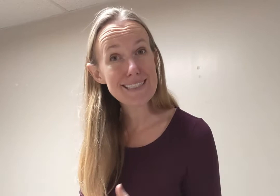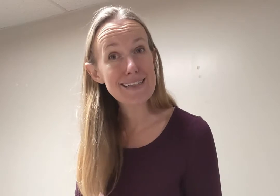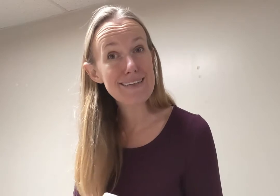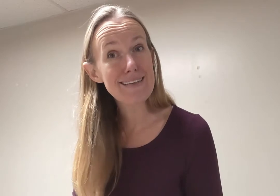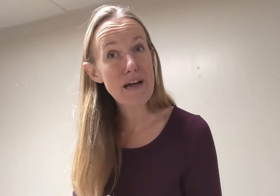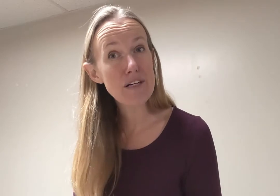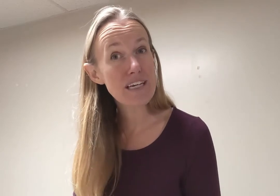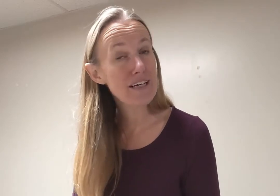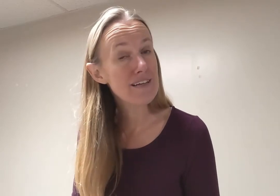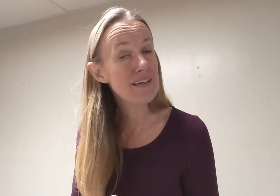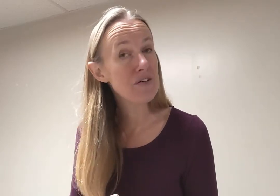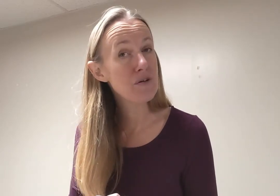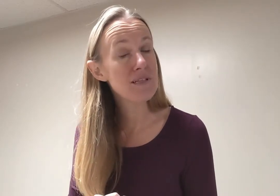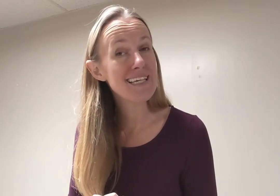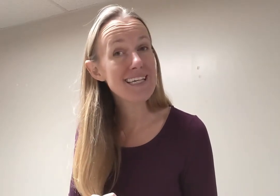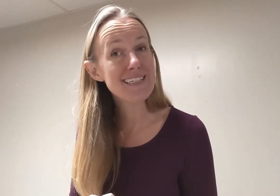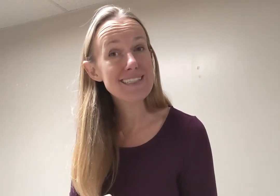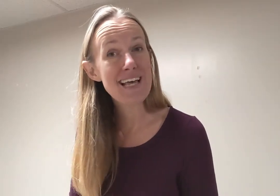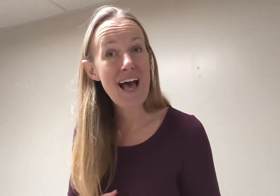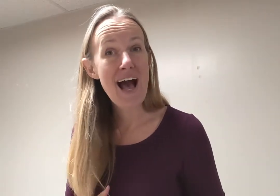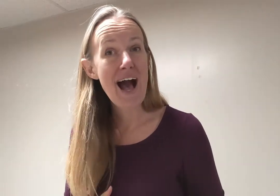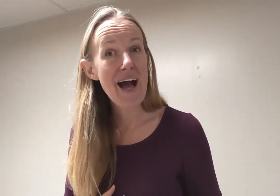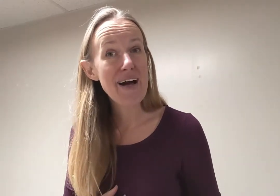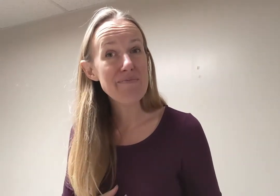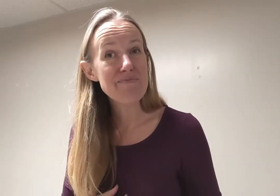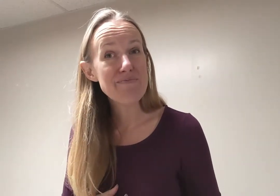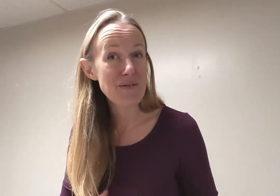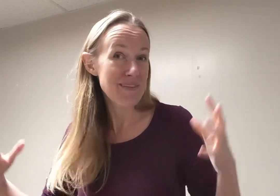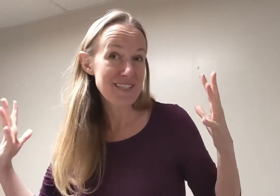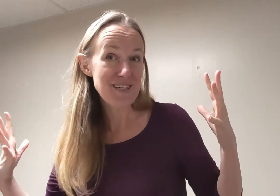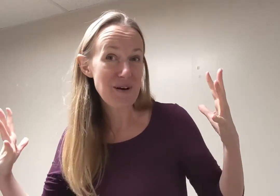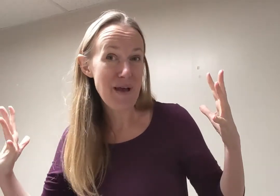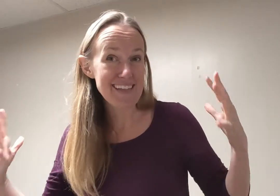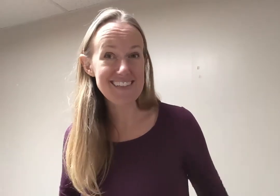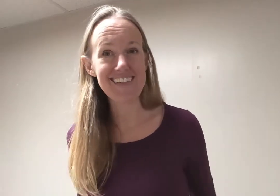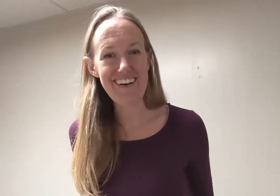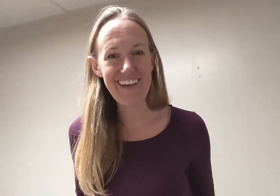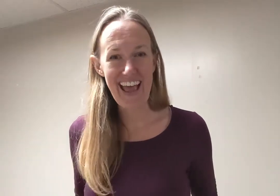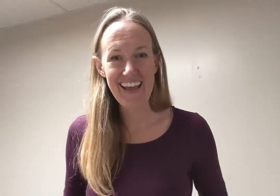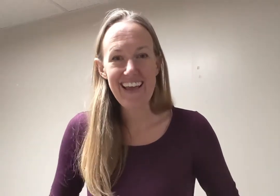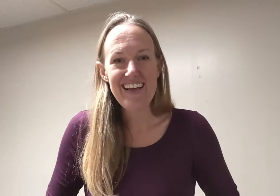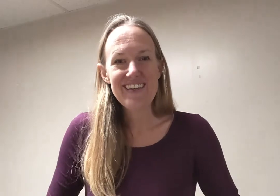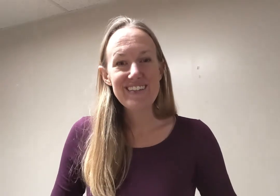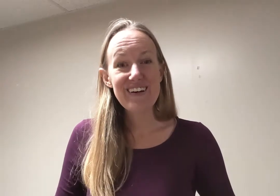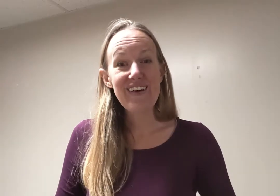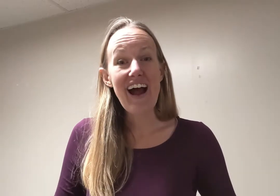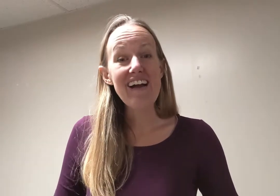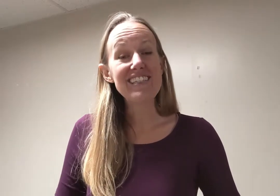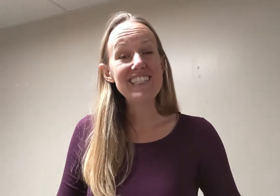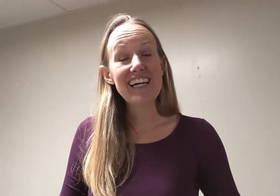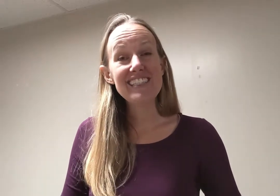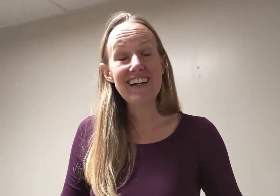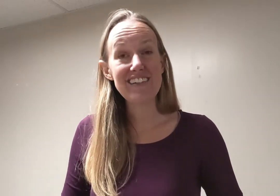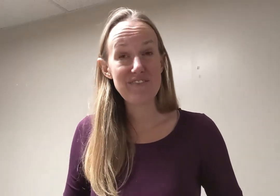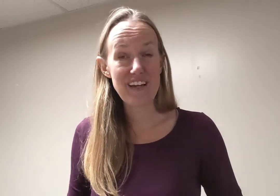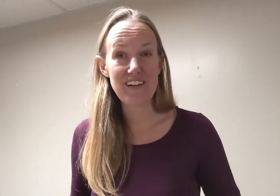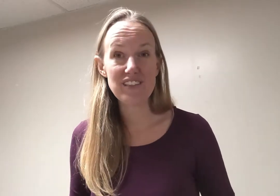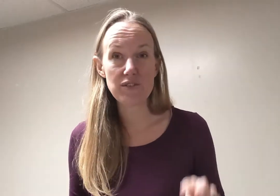a little louder here than it normally is. But let's do our best. Okay, so our judge and our defender. So we're